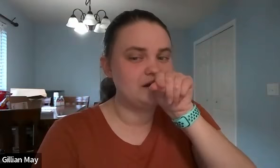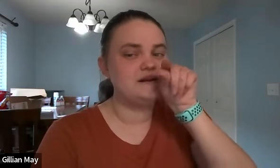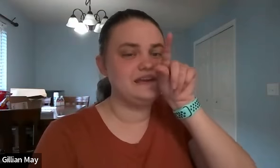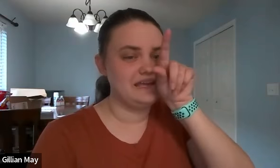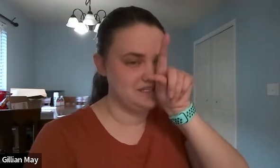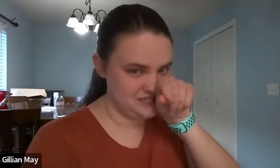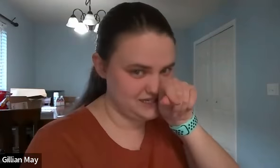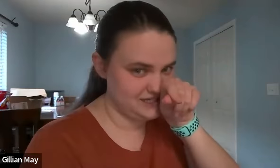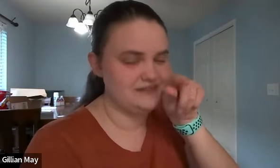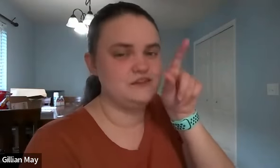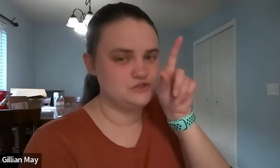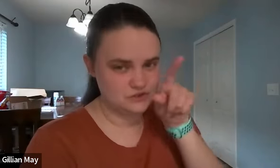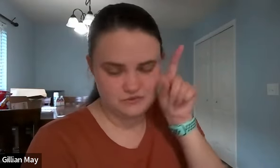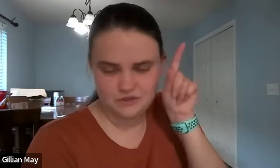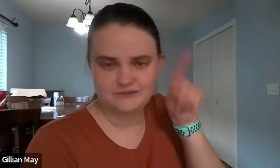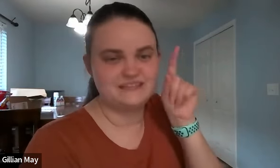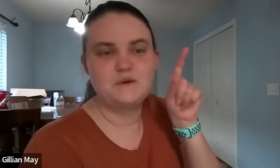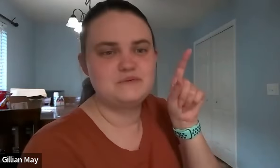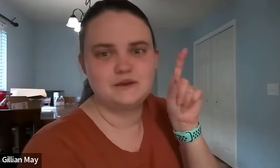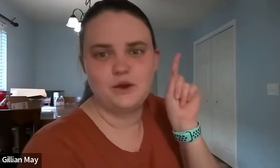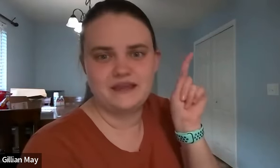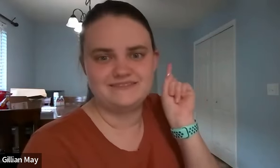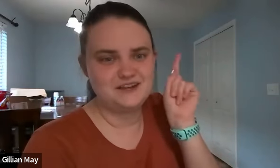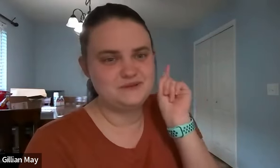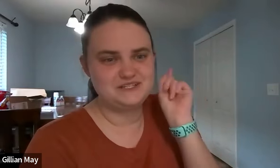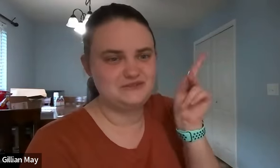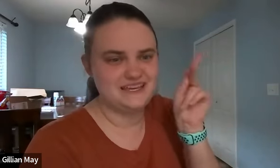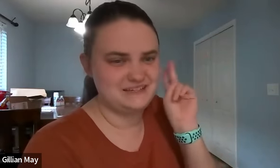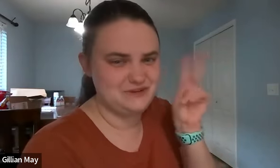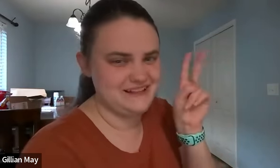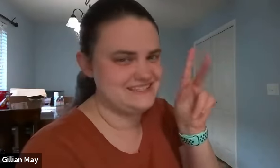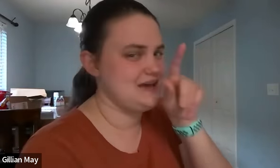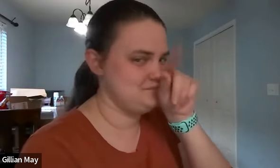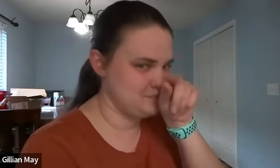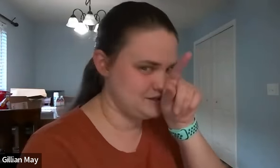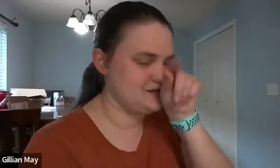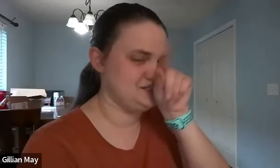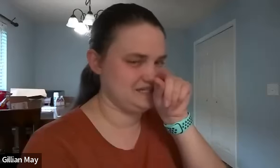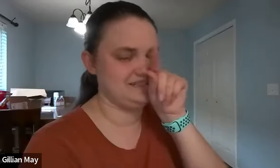Bird and chicken. Those are, that's why I was like, oh, wait, that could be two things. I realized that. Bird, chicken. Yep.